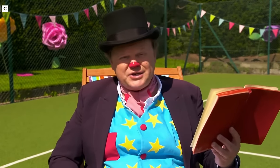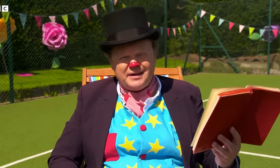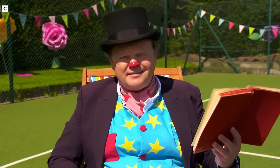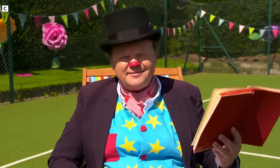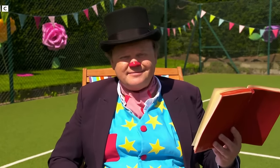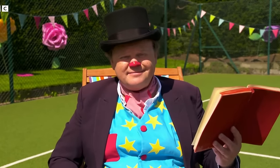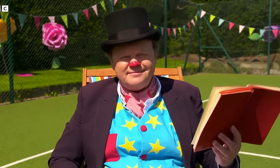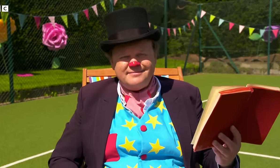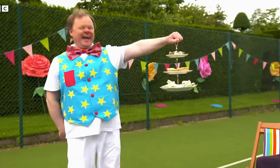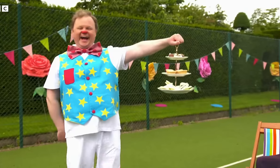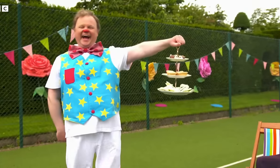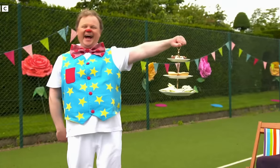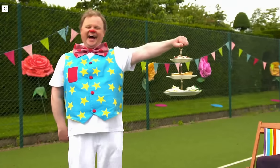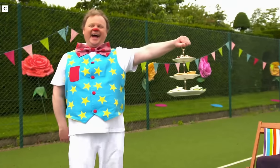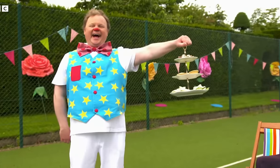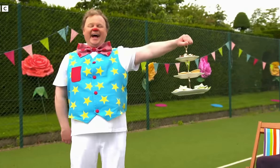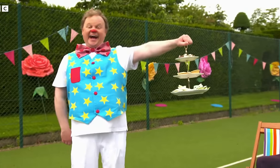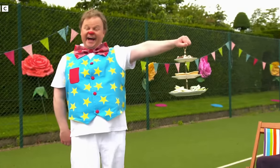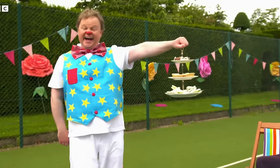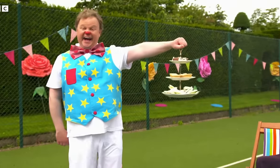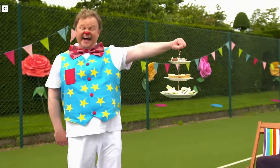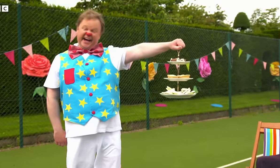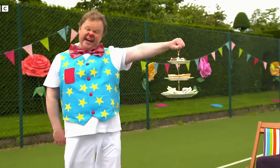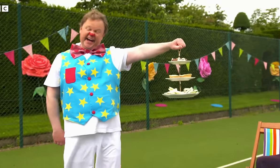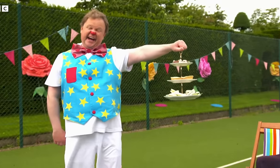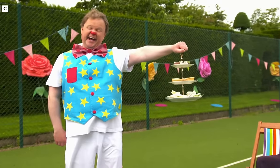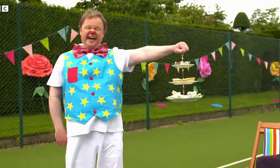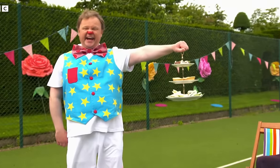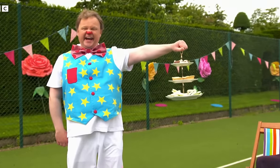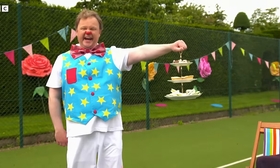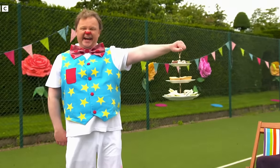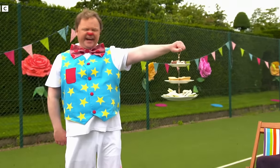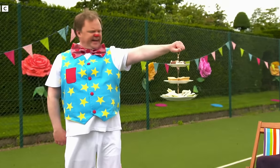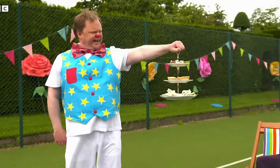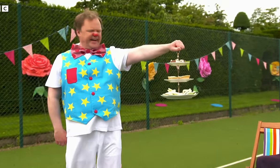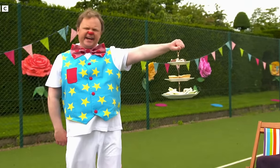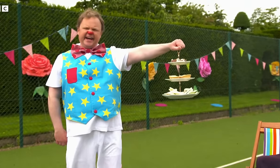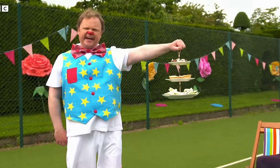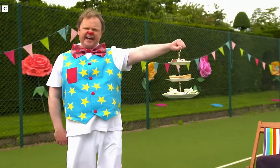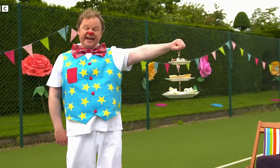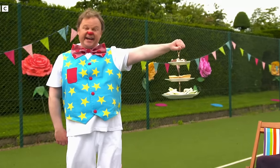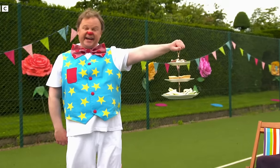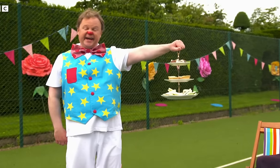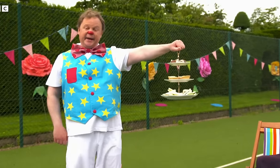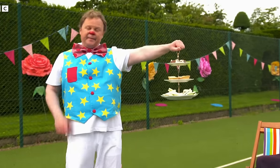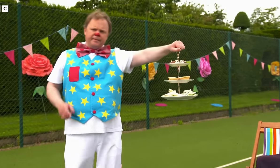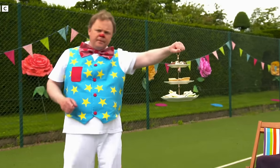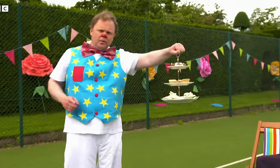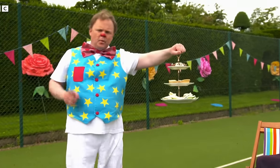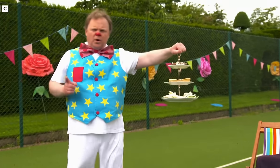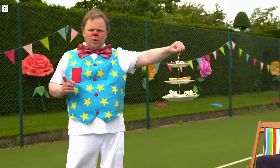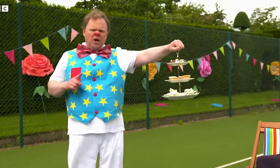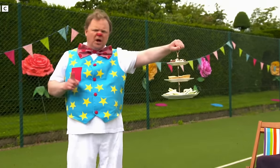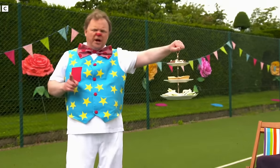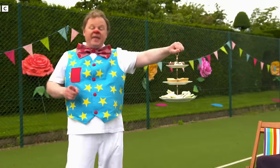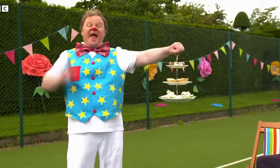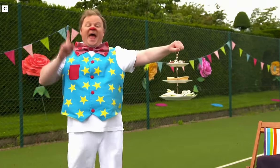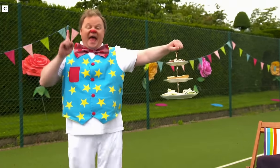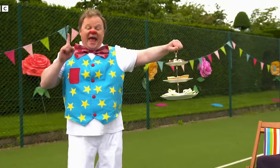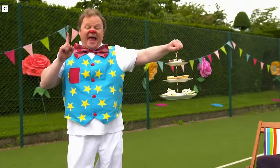smashing. Mr Tumble, serving in tennis means to serve the ball, not afternoon